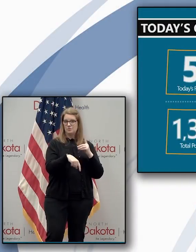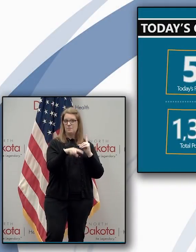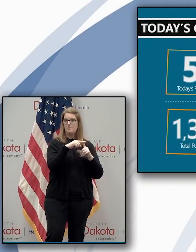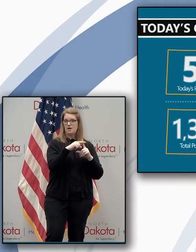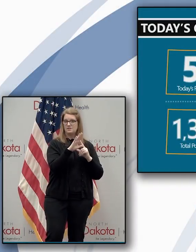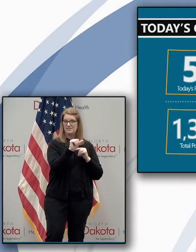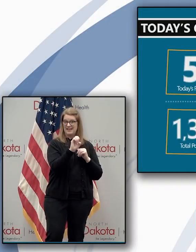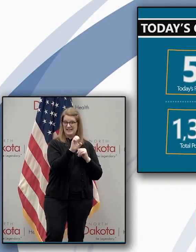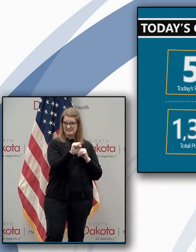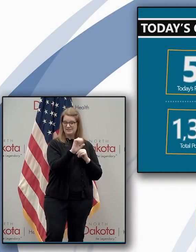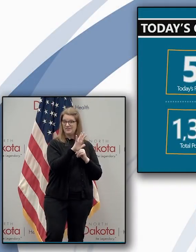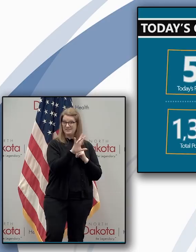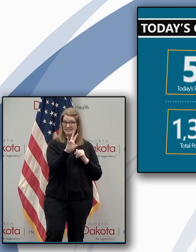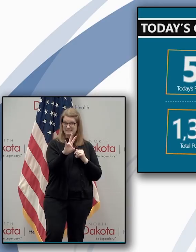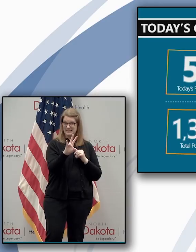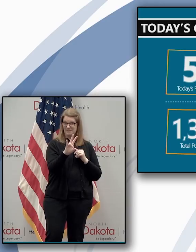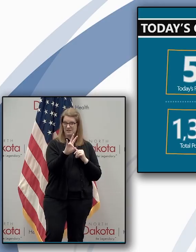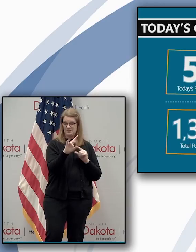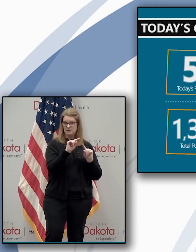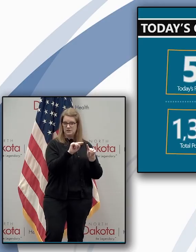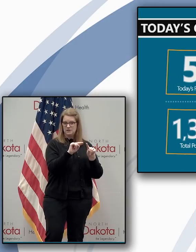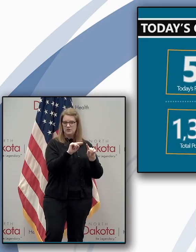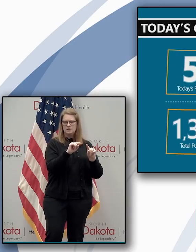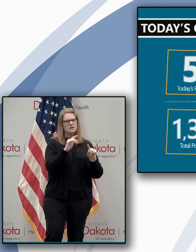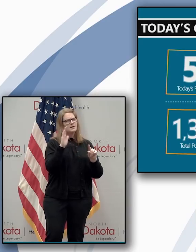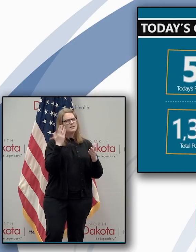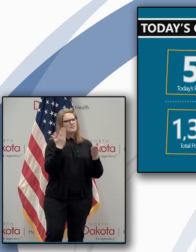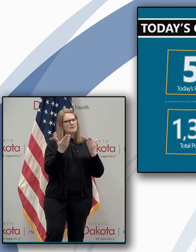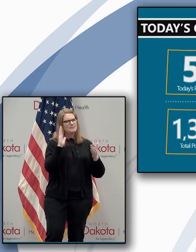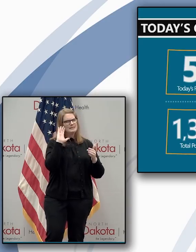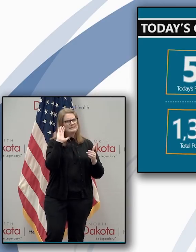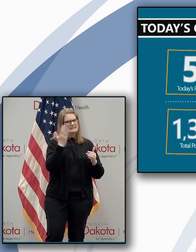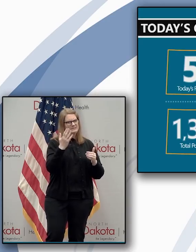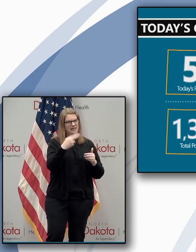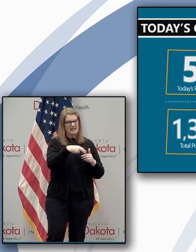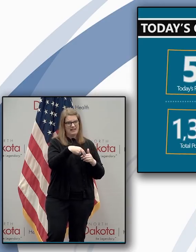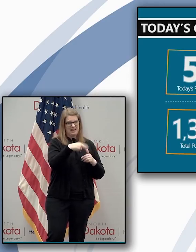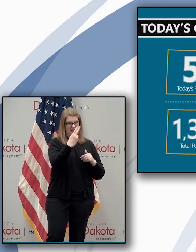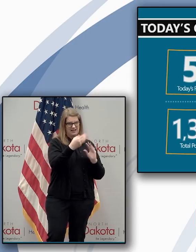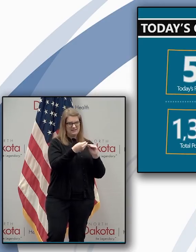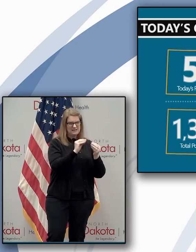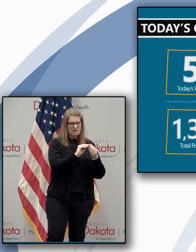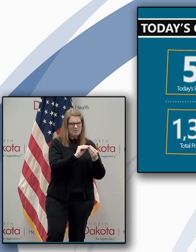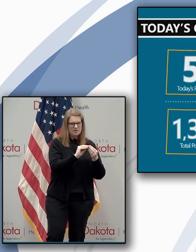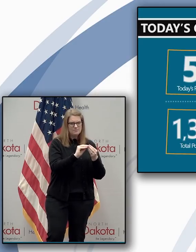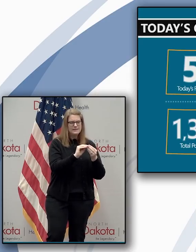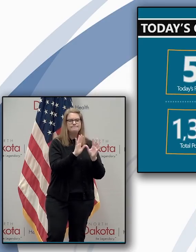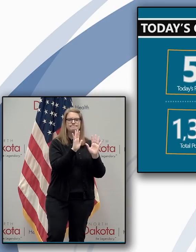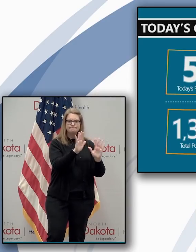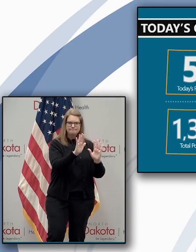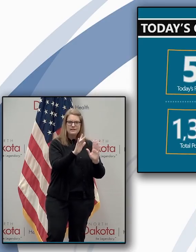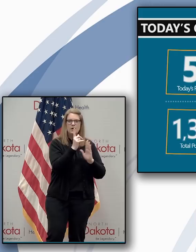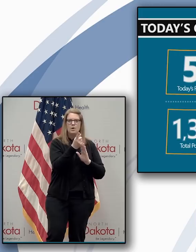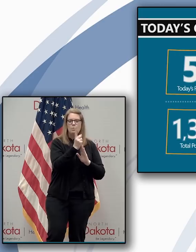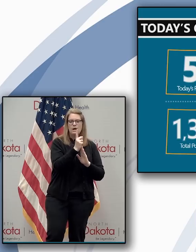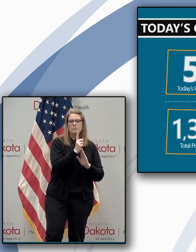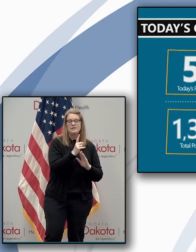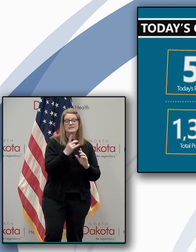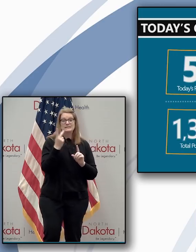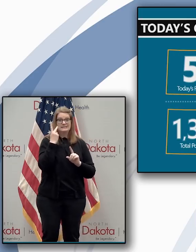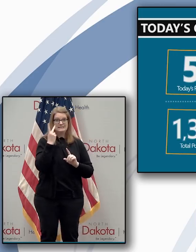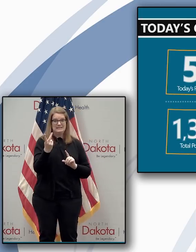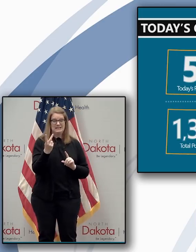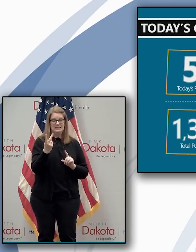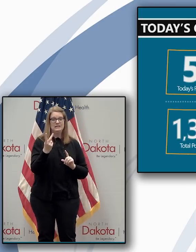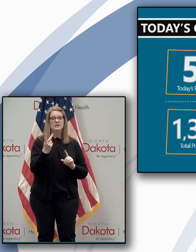positive cases. That may seem like a high absolute number, but again, I want to right off the bat draw people to 2